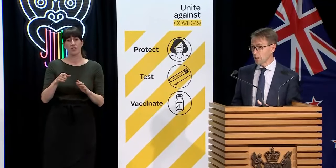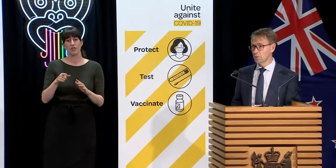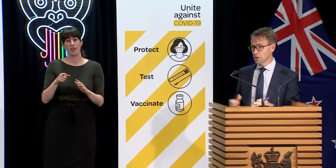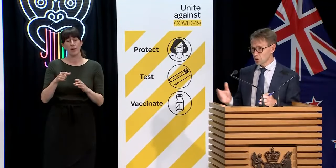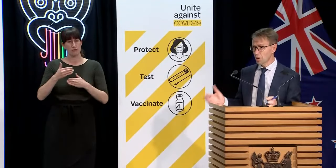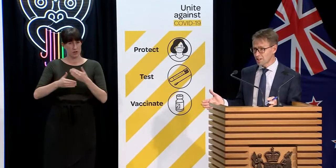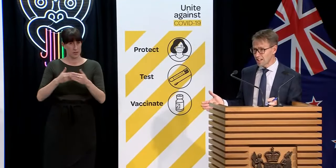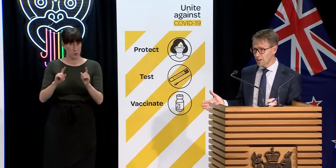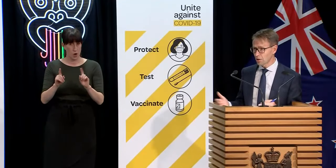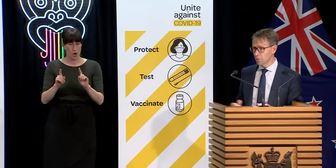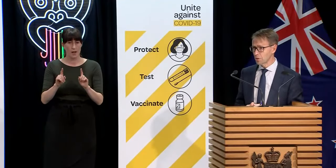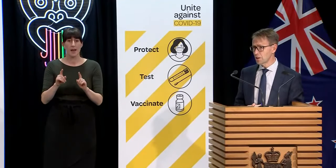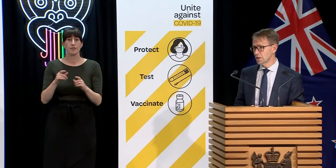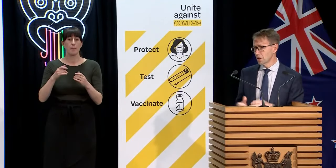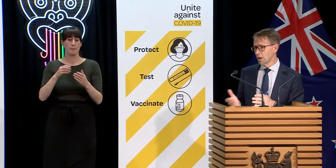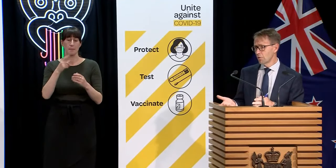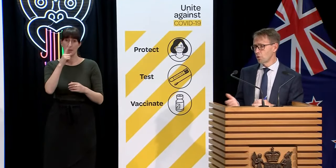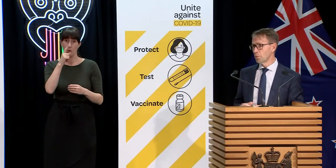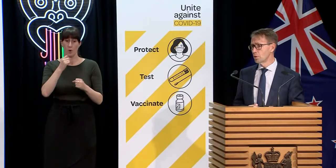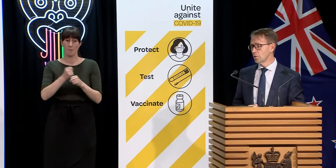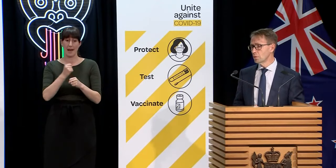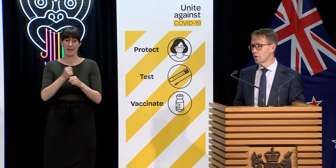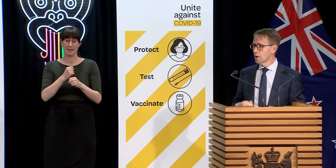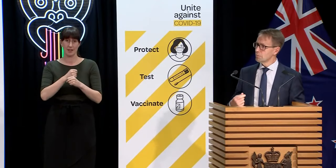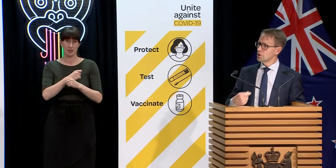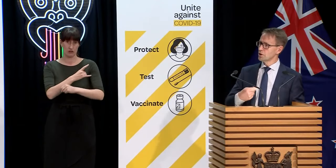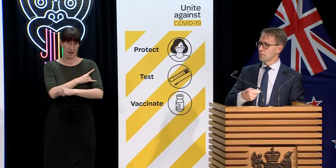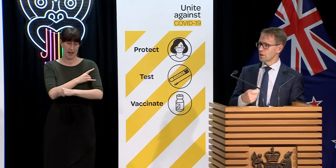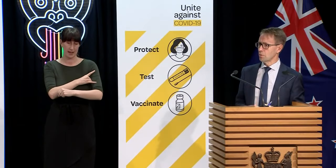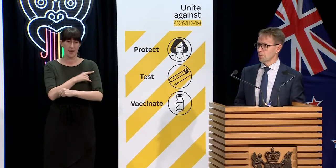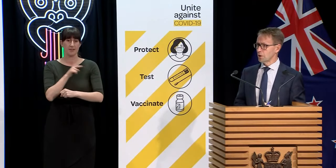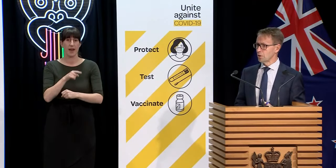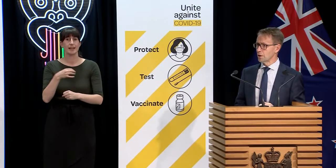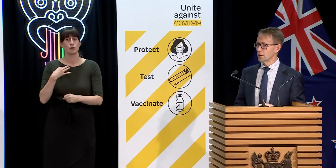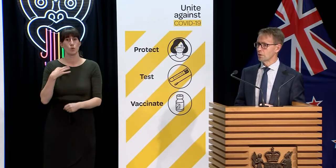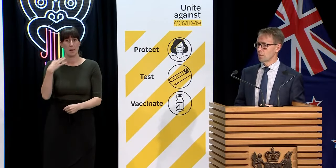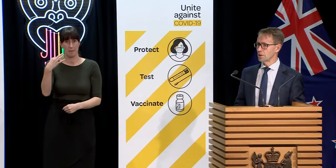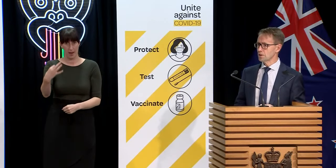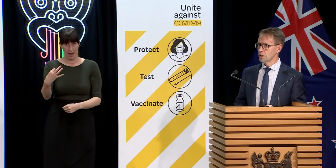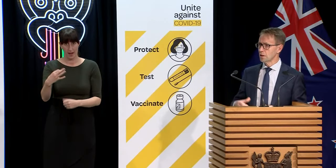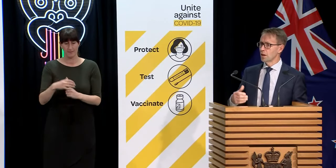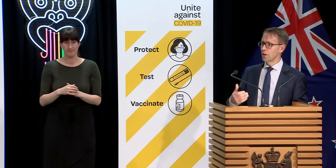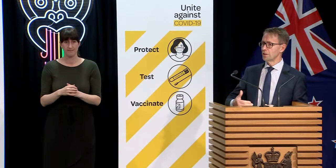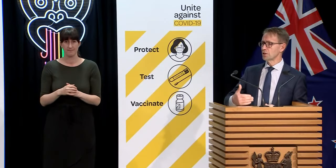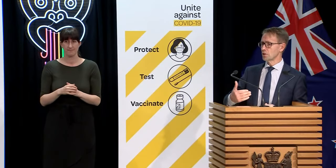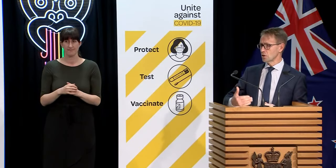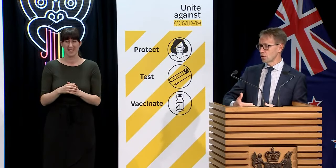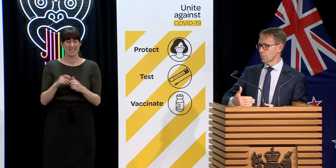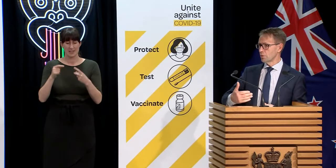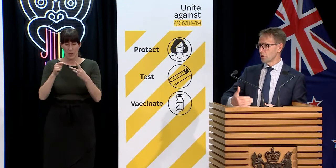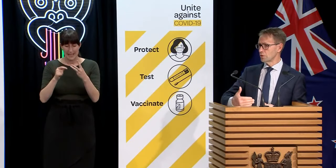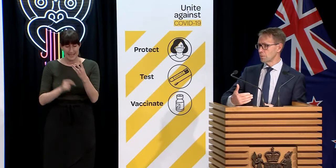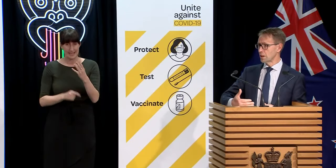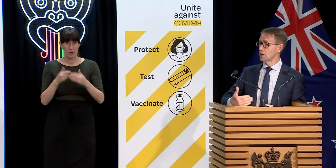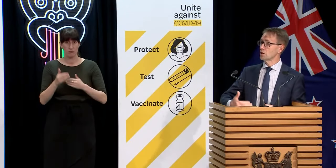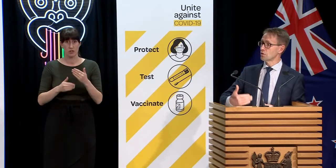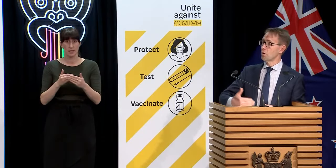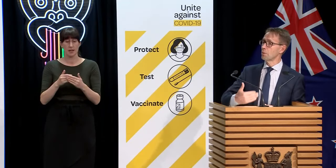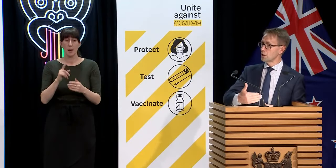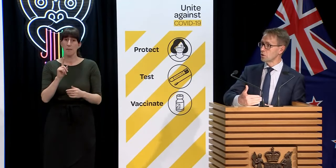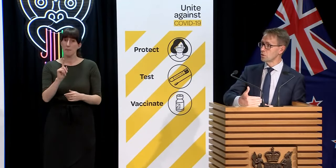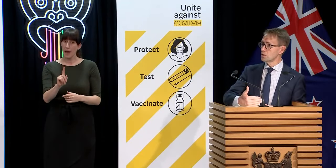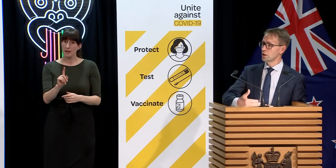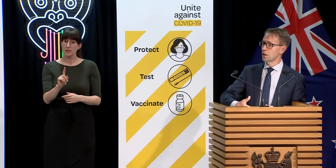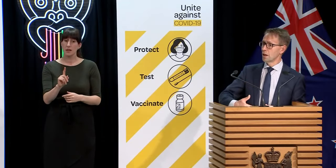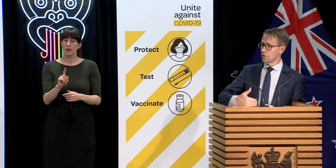an application, which is quite a detailed process for approval. Just to go back to one of my earlier comments, that doesn't stop those medications